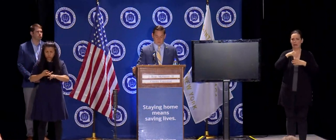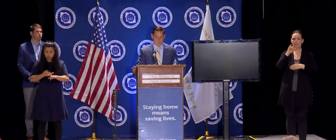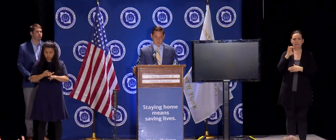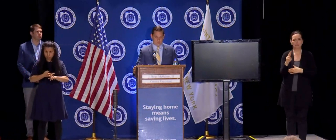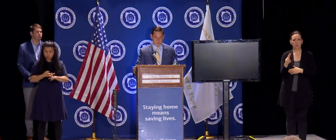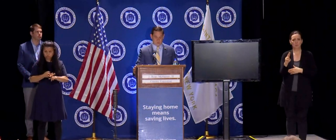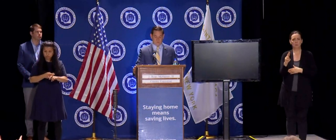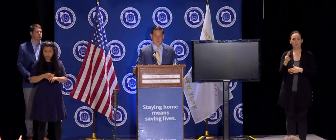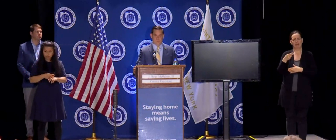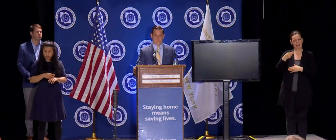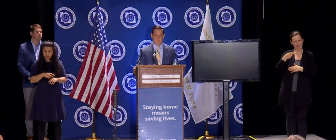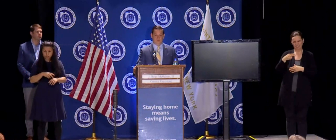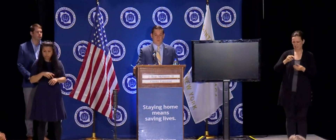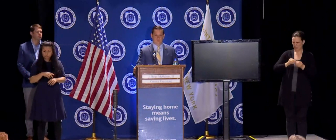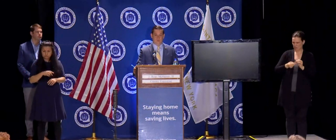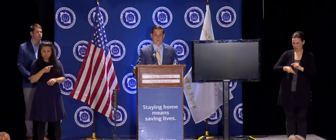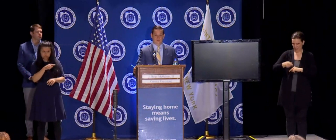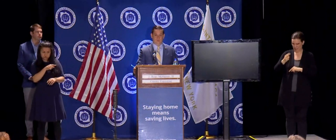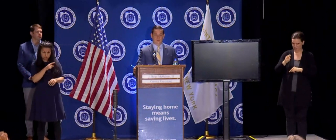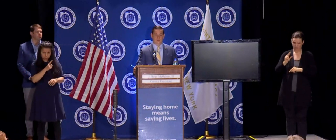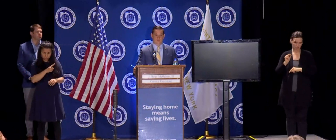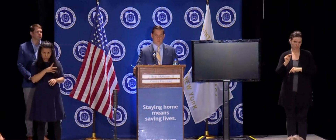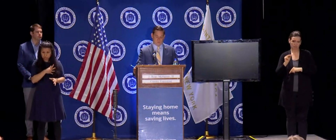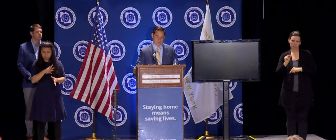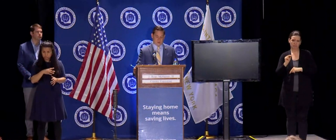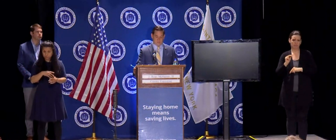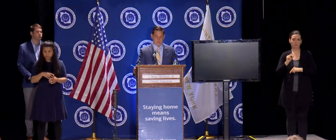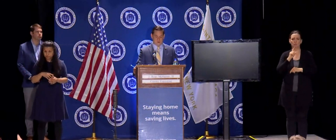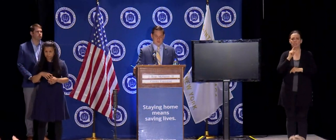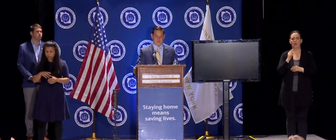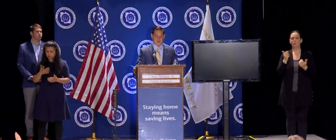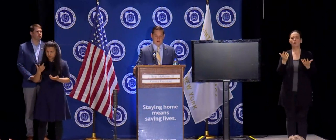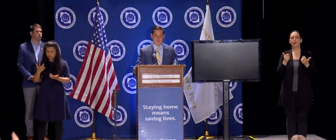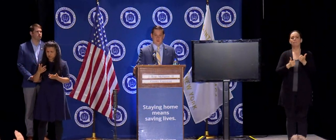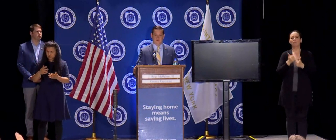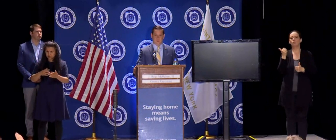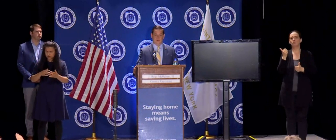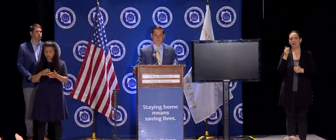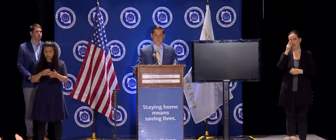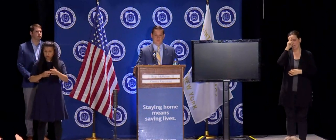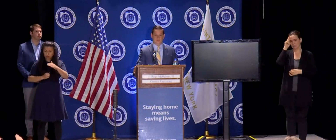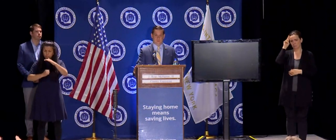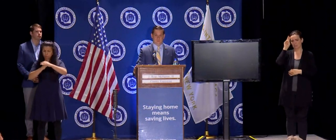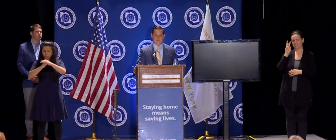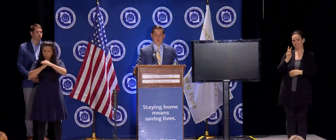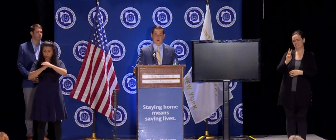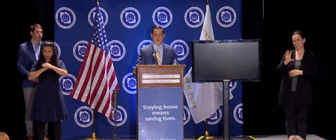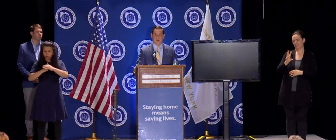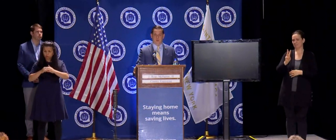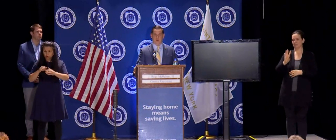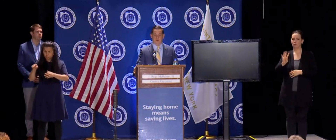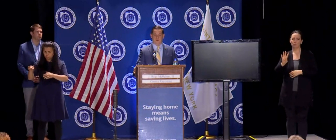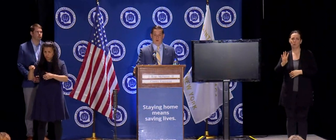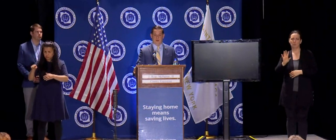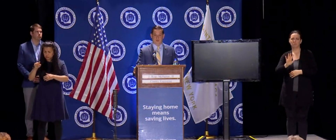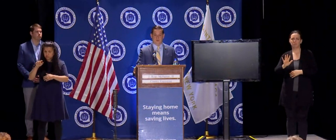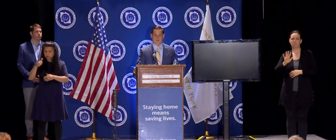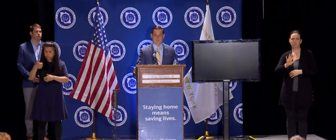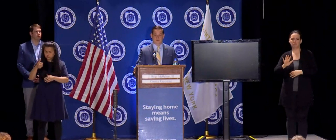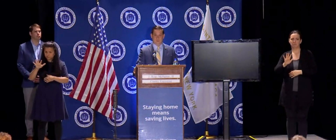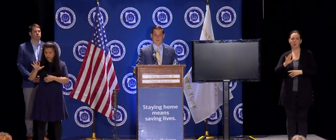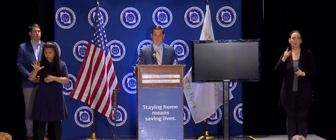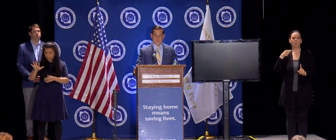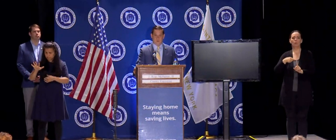No. What was our maximum hospitalization? About 65, 64. This goes to my point before,